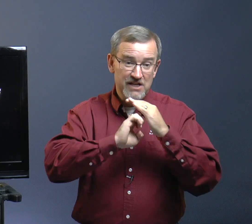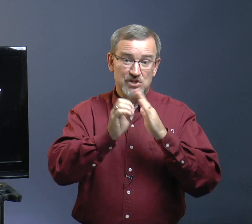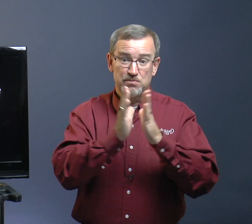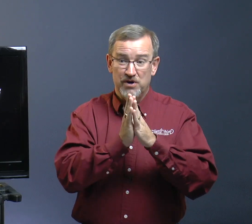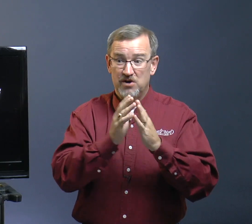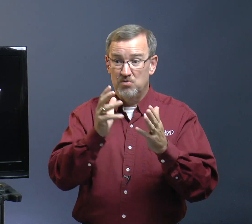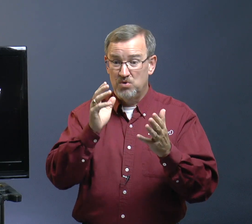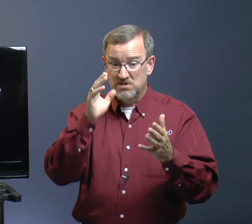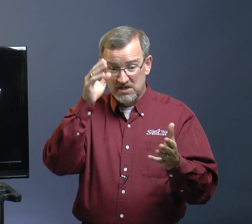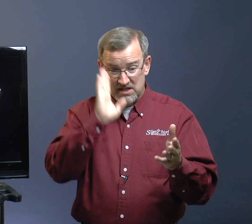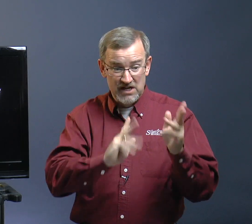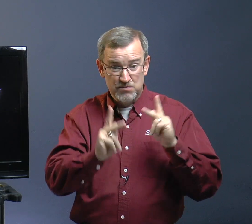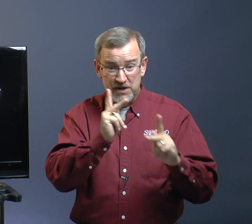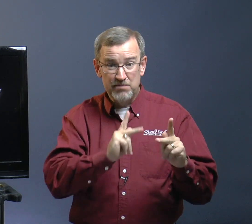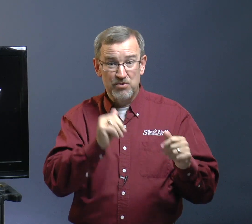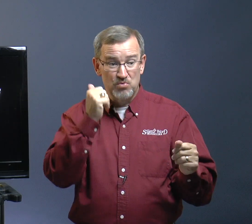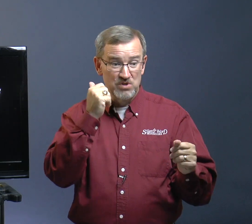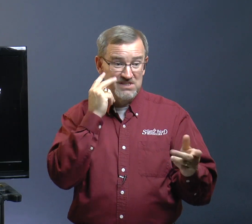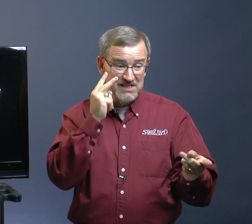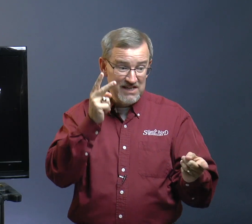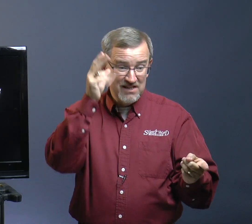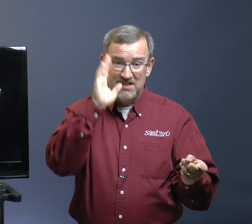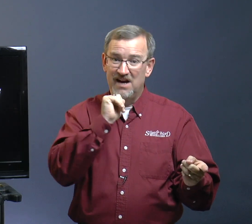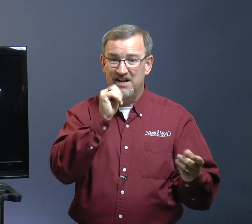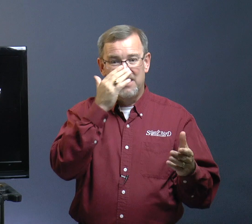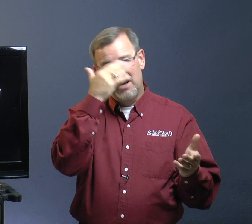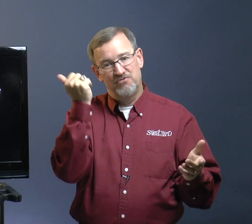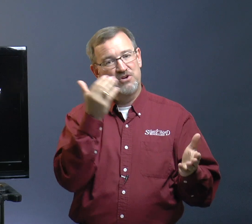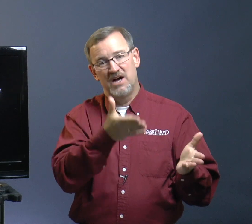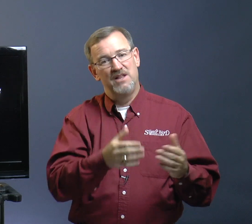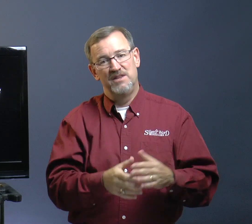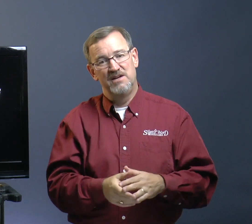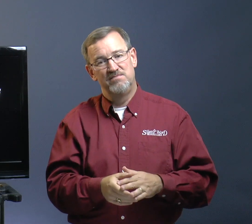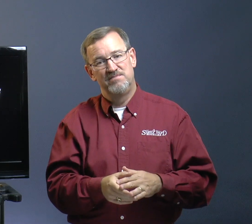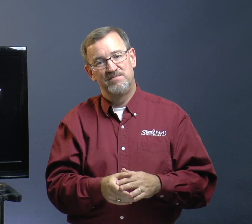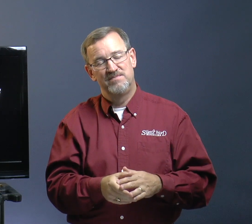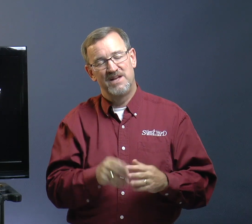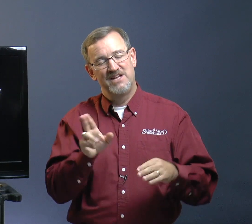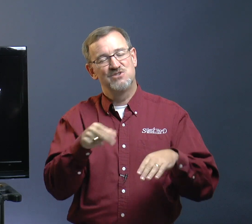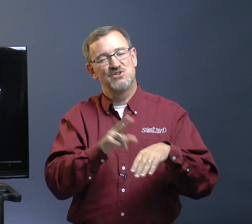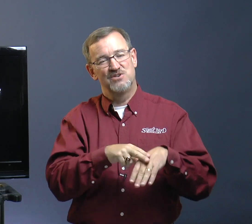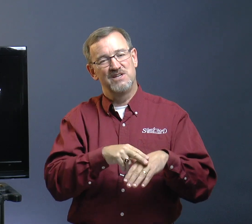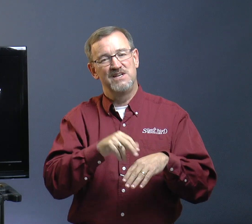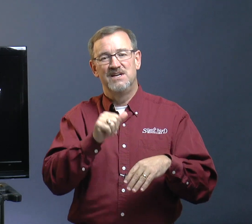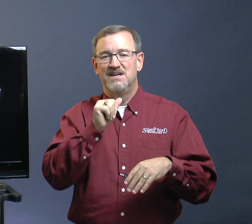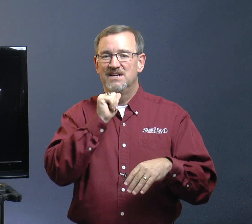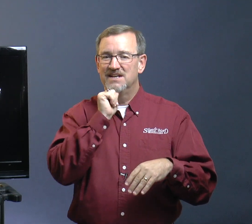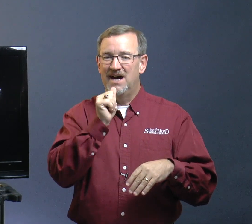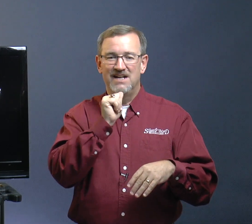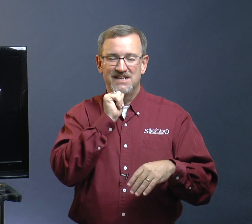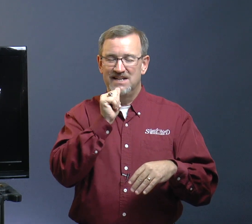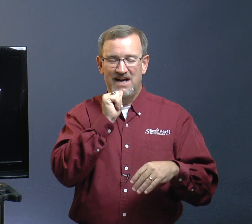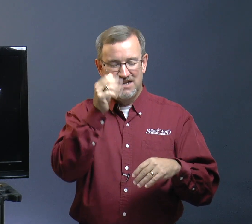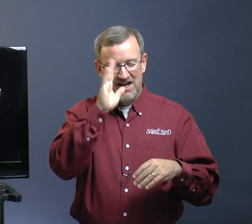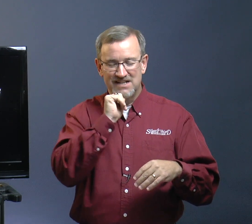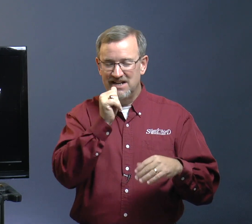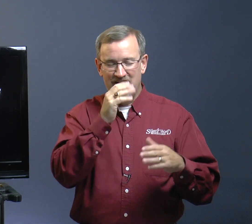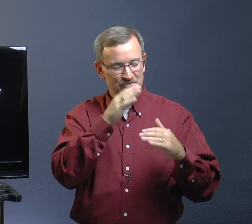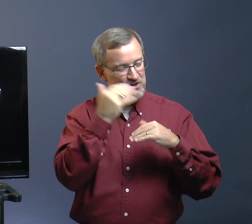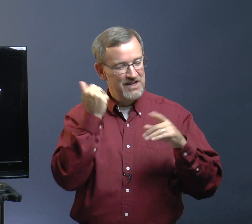Elijah's prayer was that God's people would see that God had not forgotten them. And certainly, God did not forget